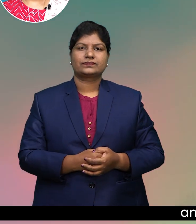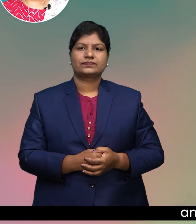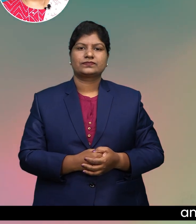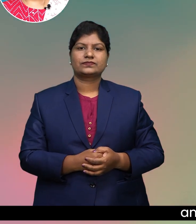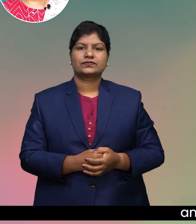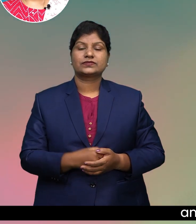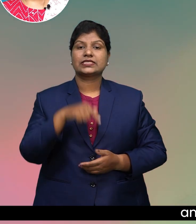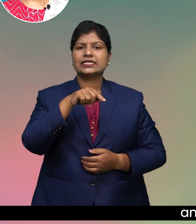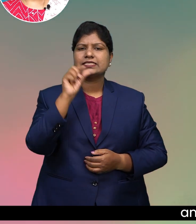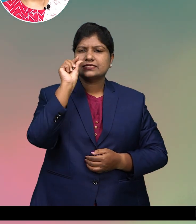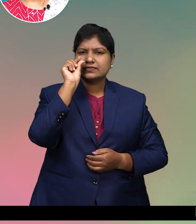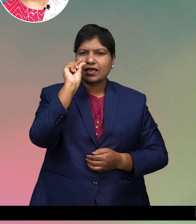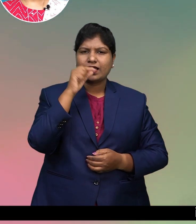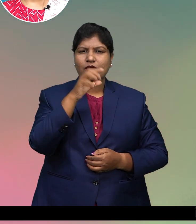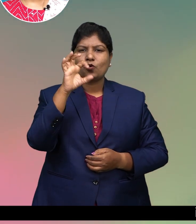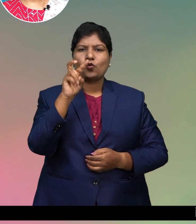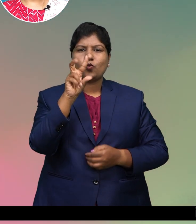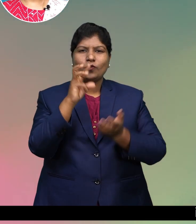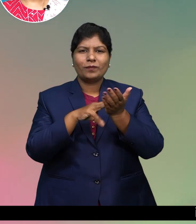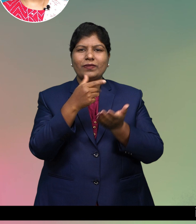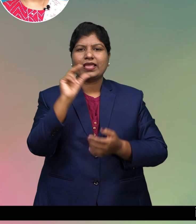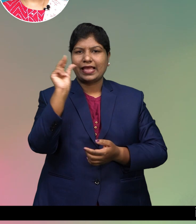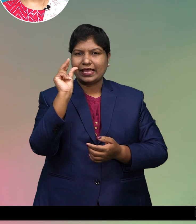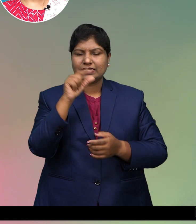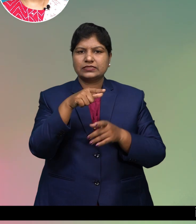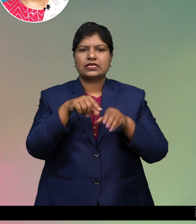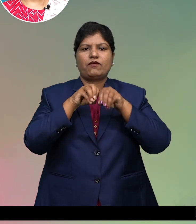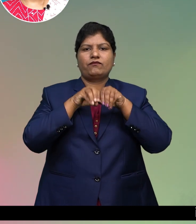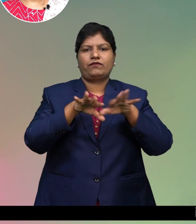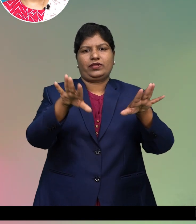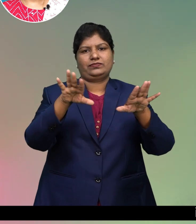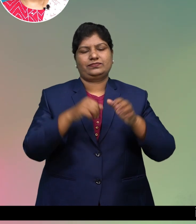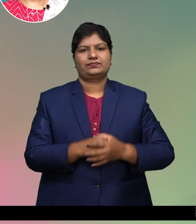and the tiny ovum is flushed out.